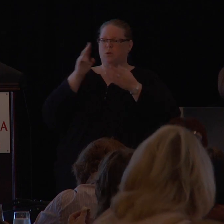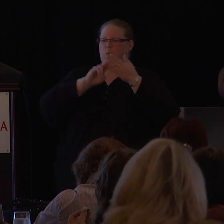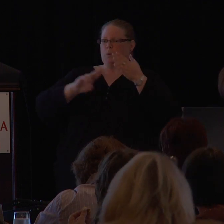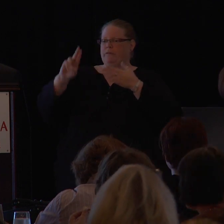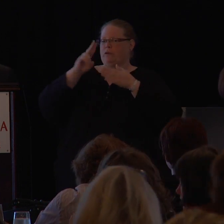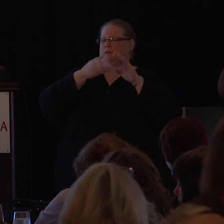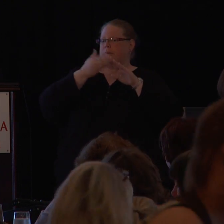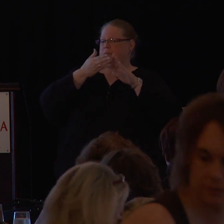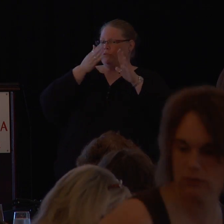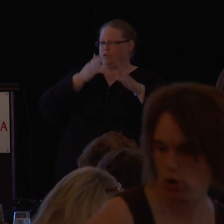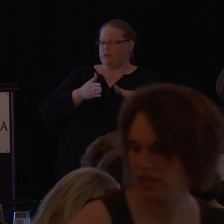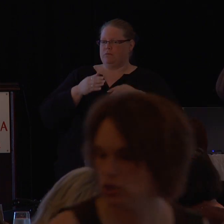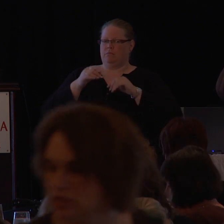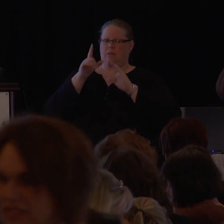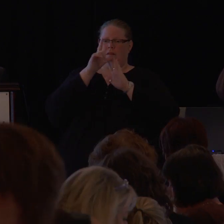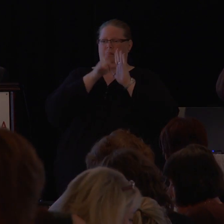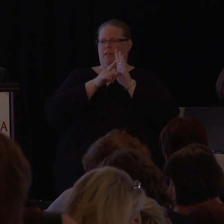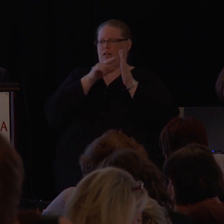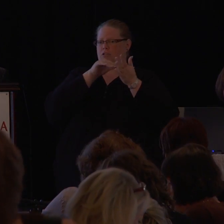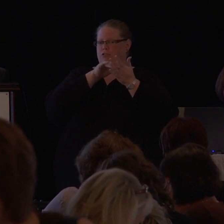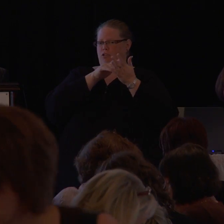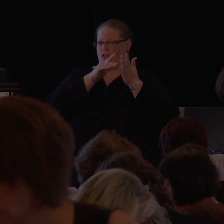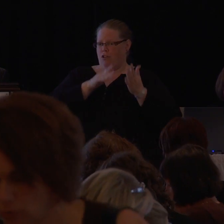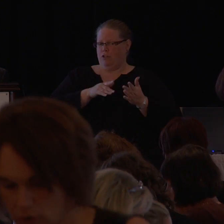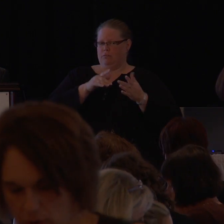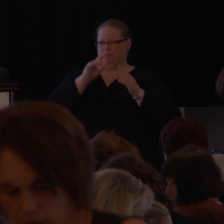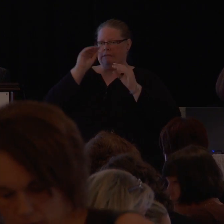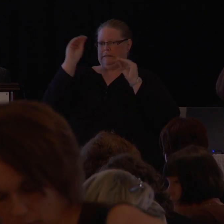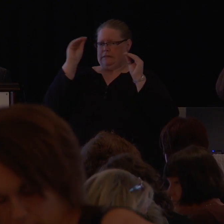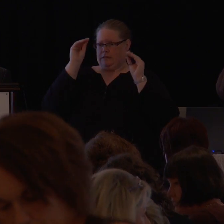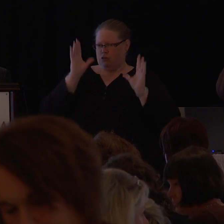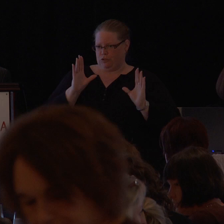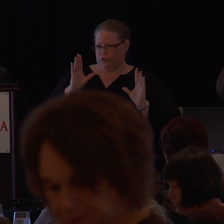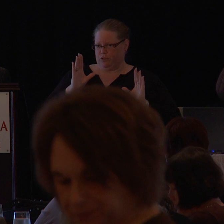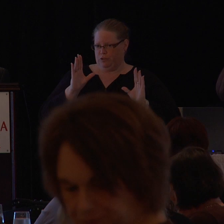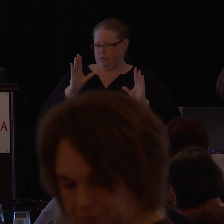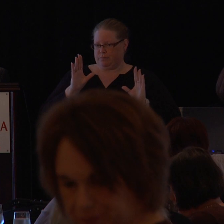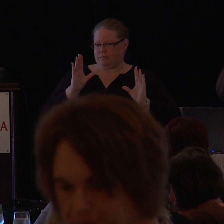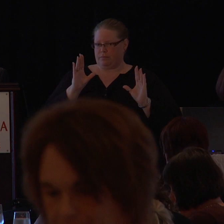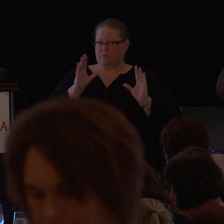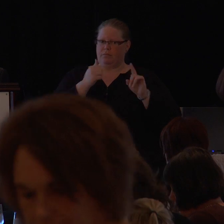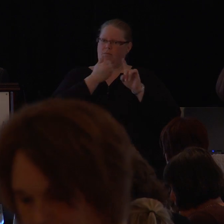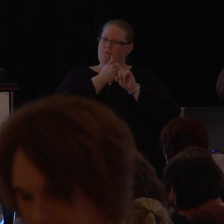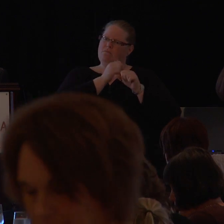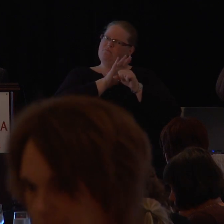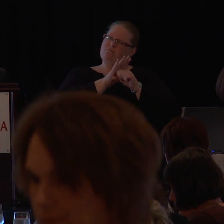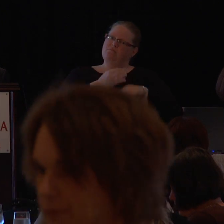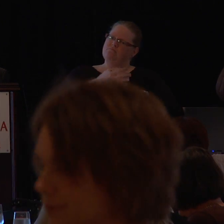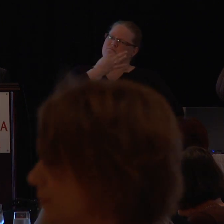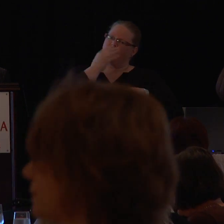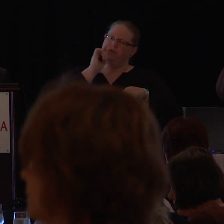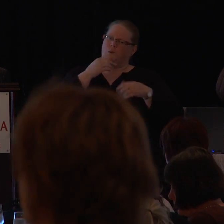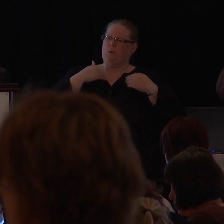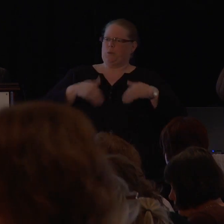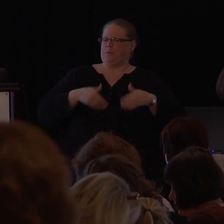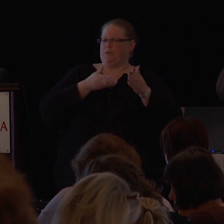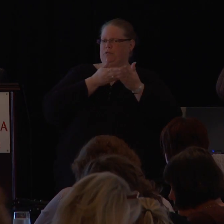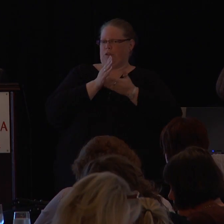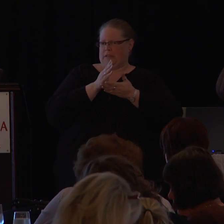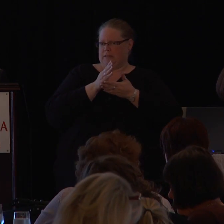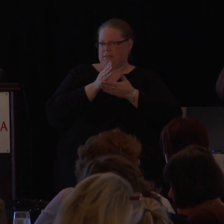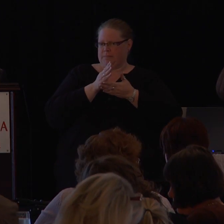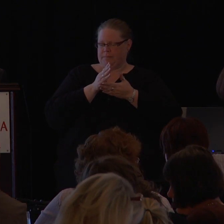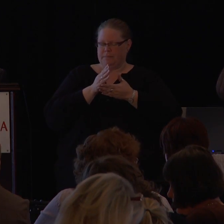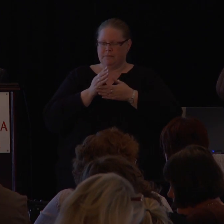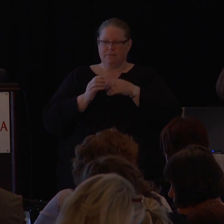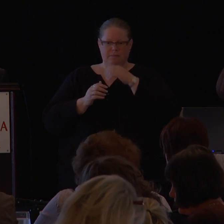administrator, legal scholar, respected teacher, and constitutional and human rights expert. He has